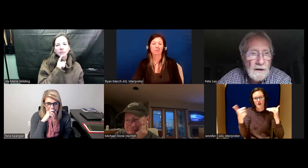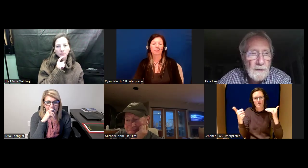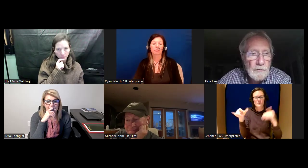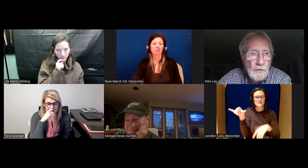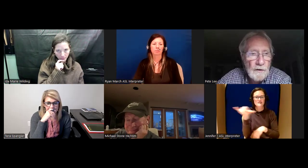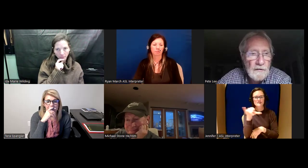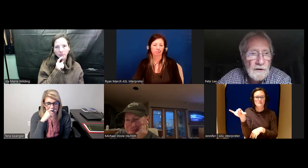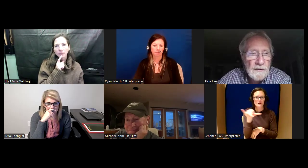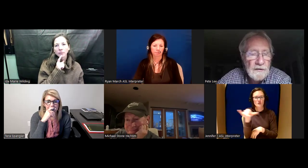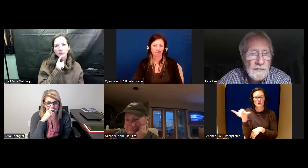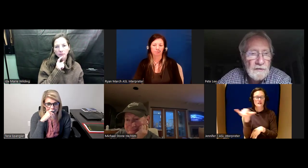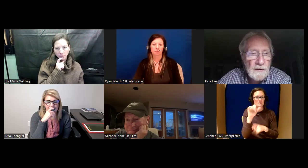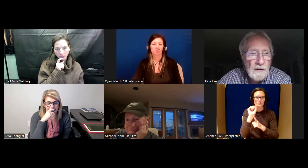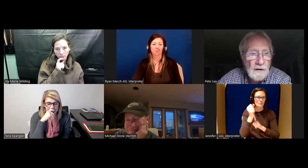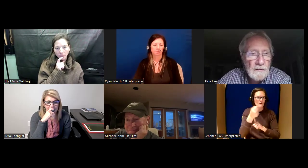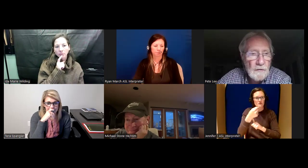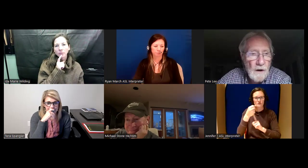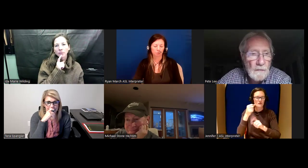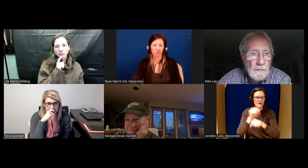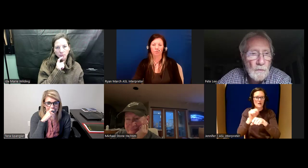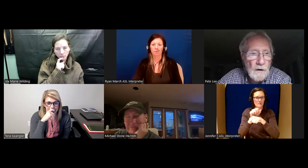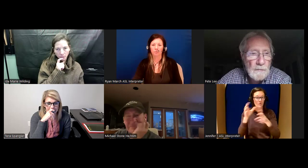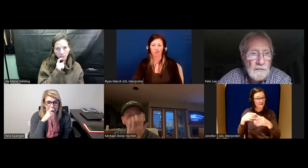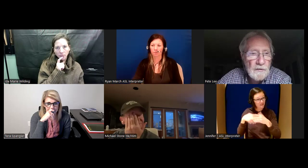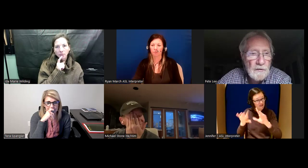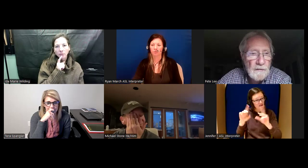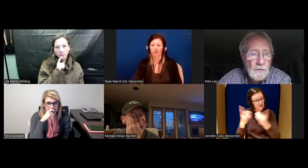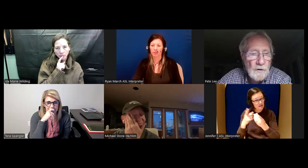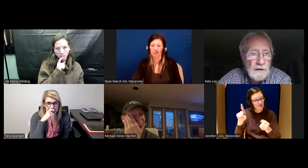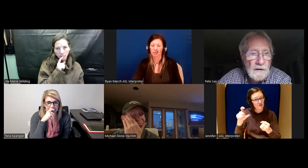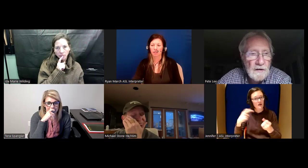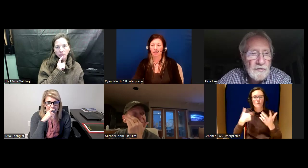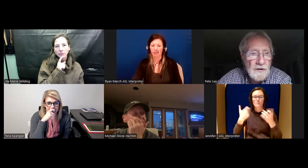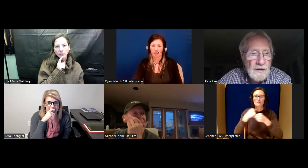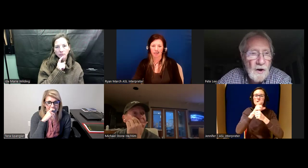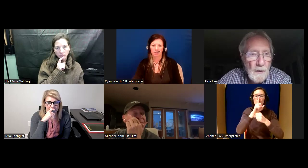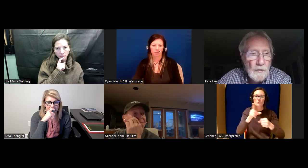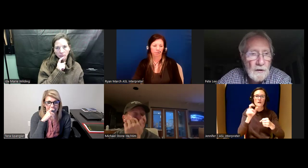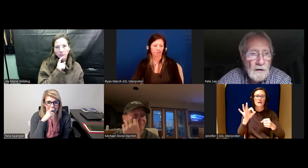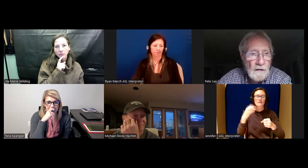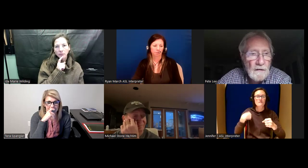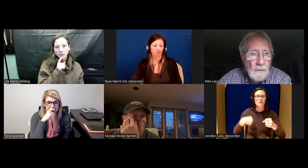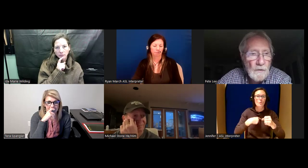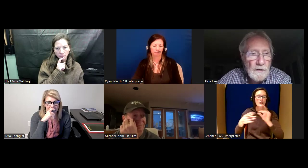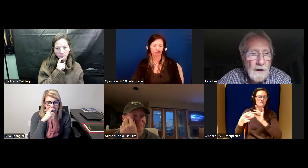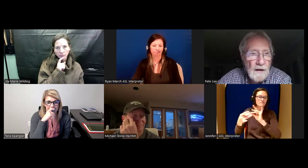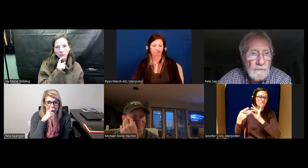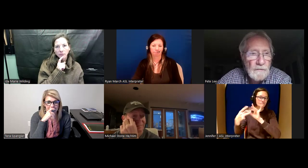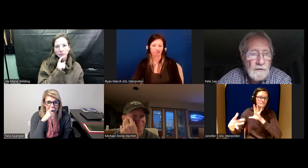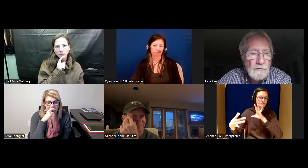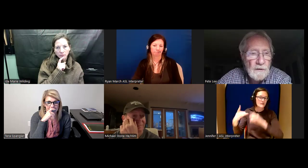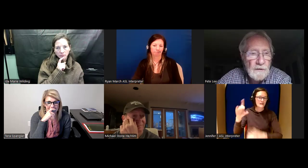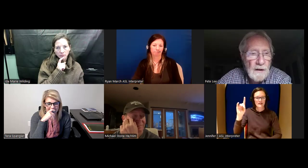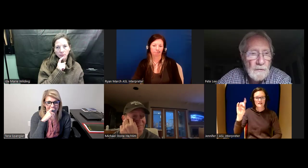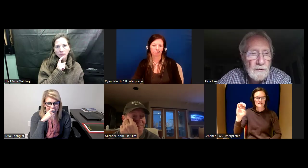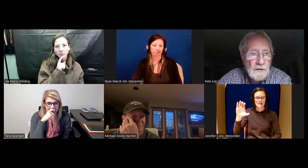situated employees in the district. So I would want to be sure that if we decouple, that we have